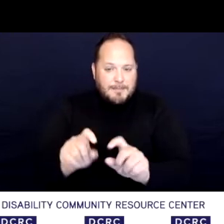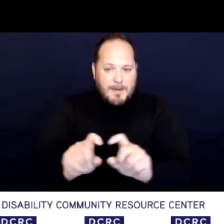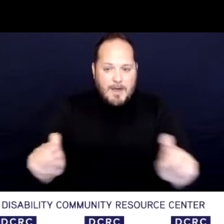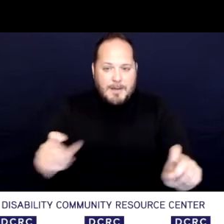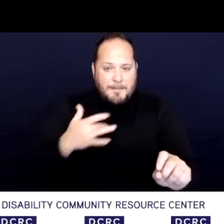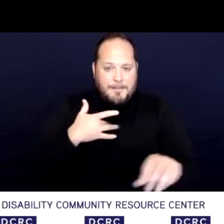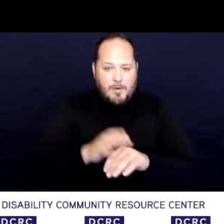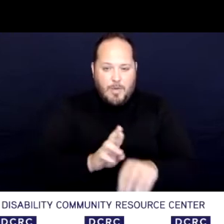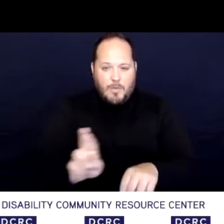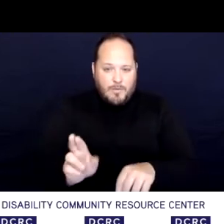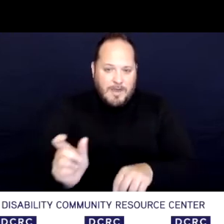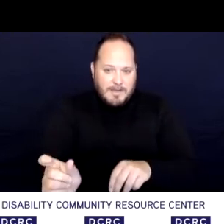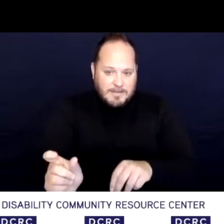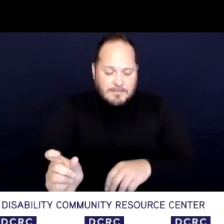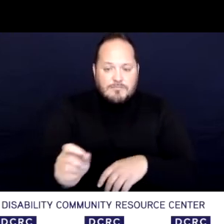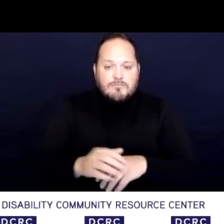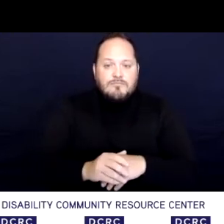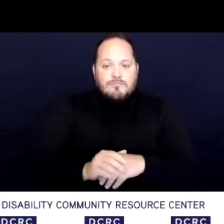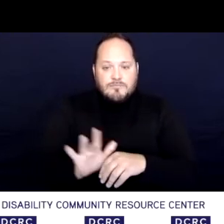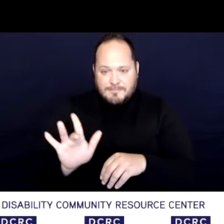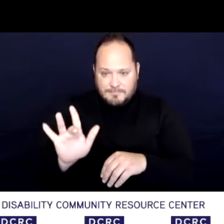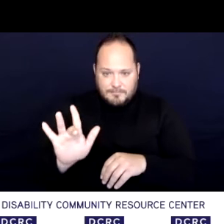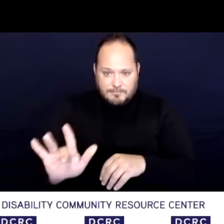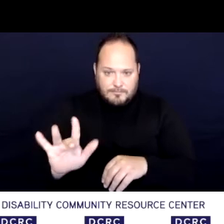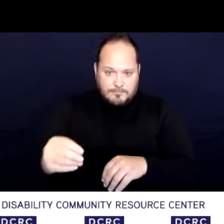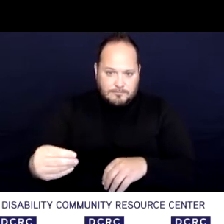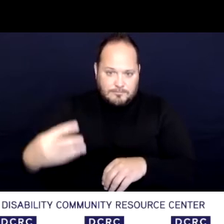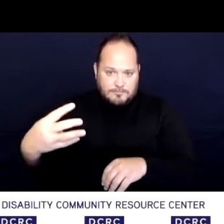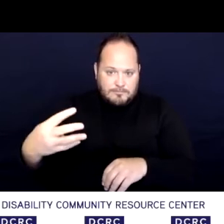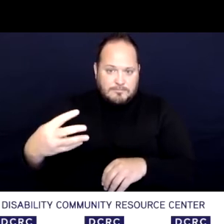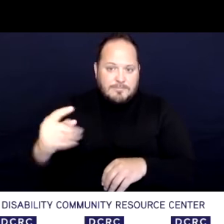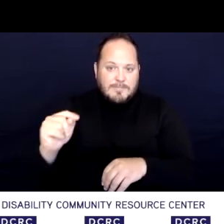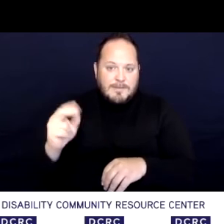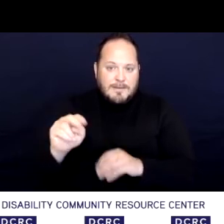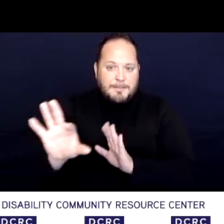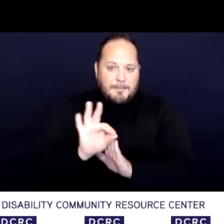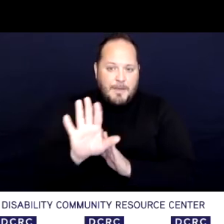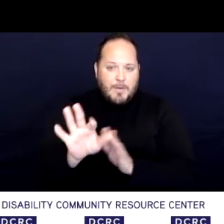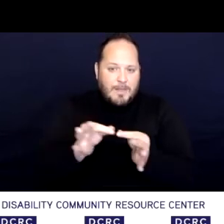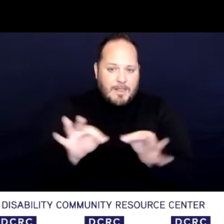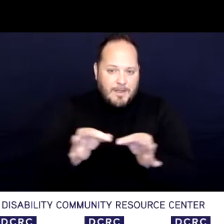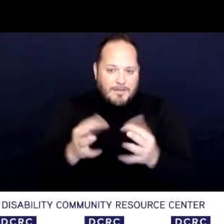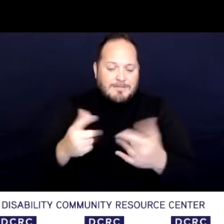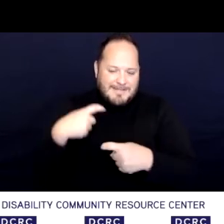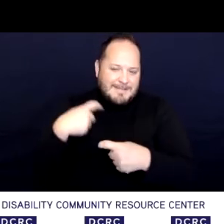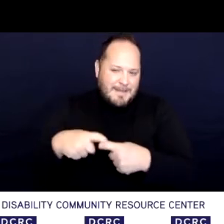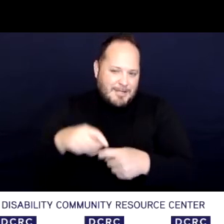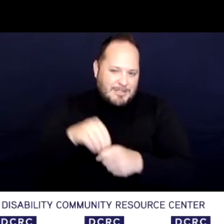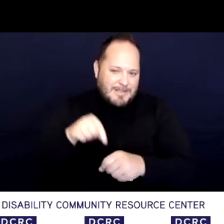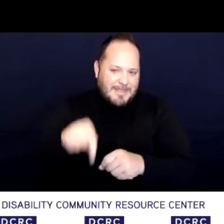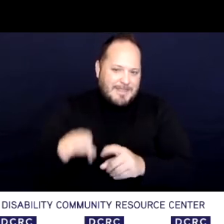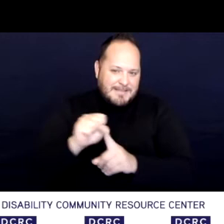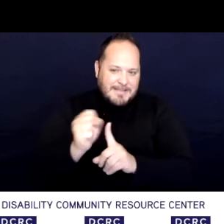on the right. You click on that and then choose your language, which would be Spanish in this